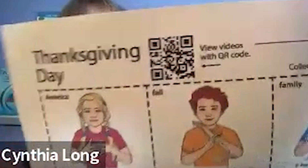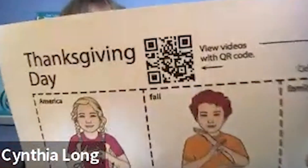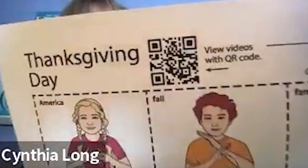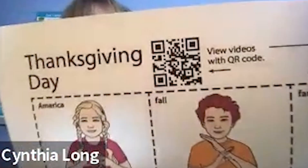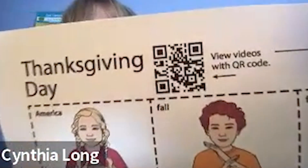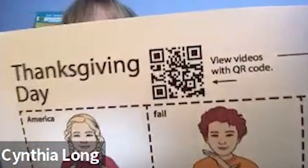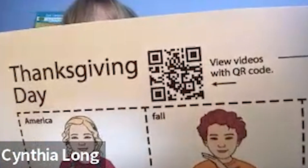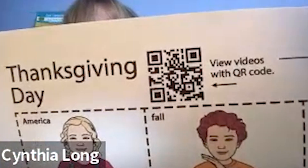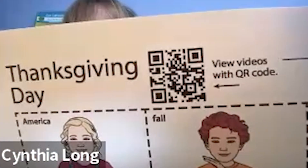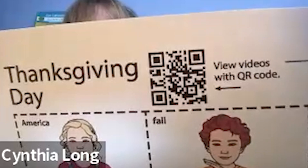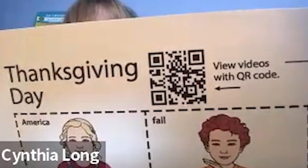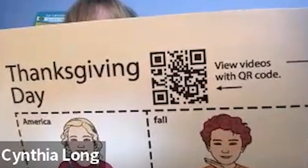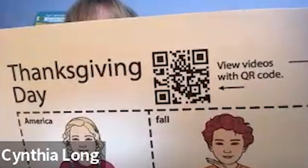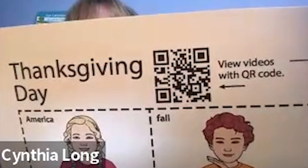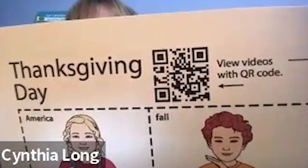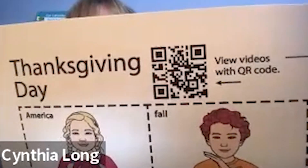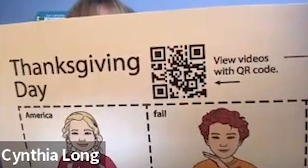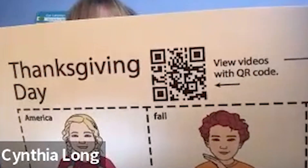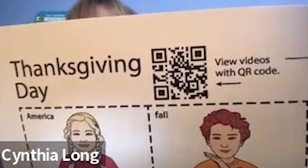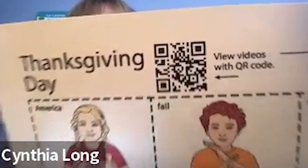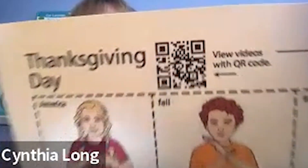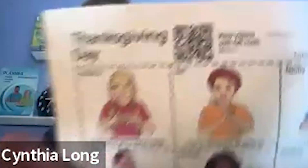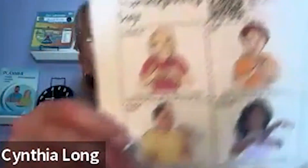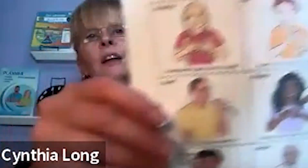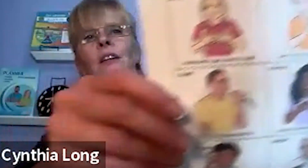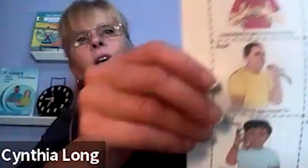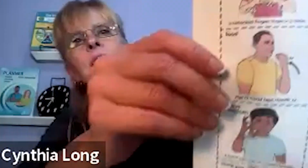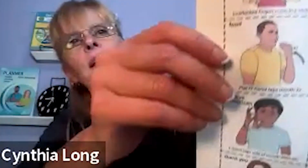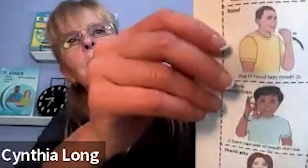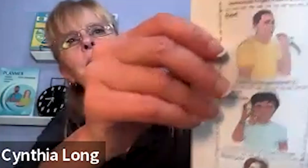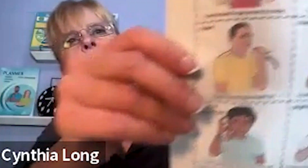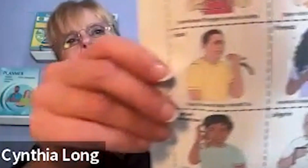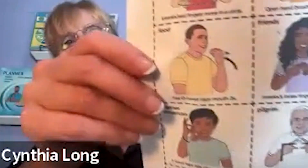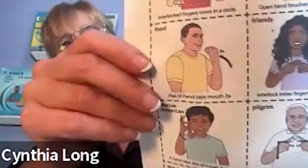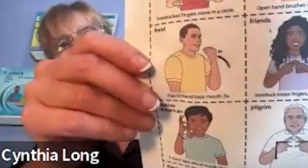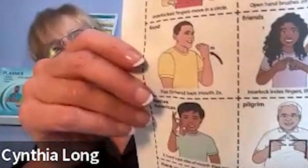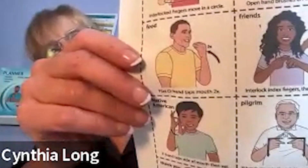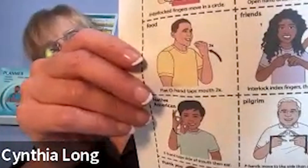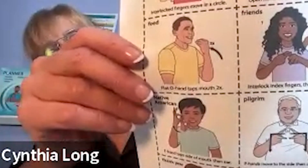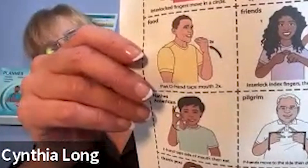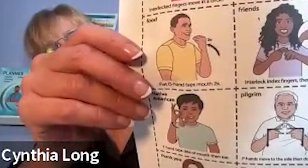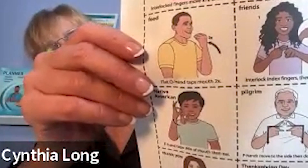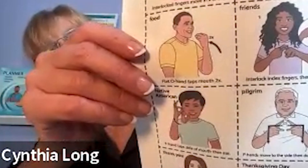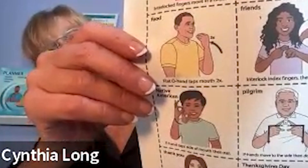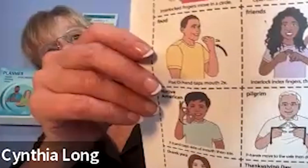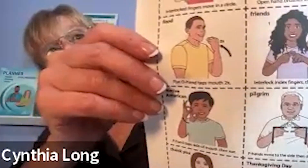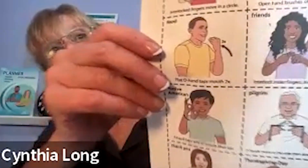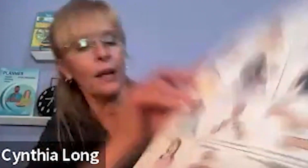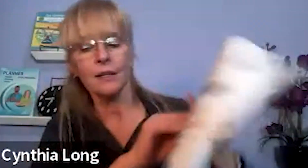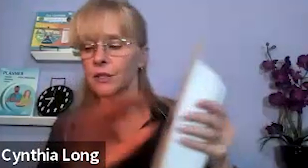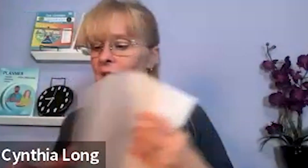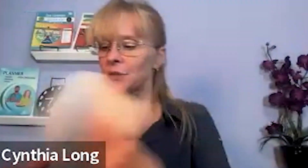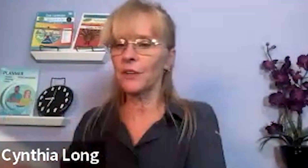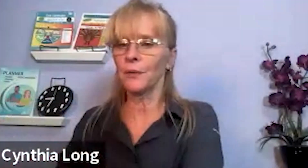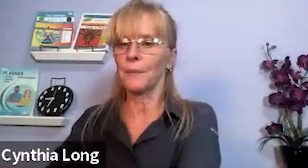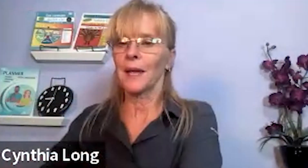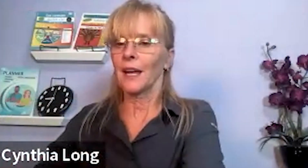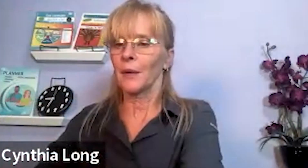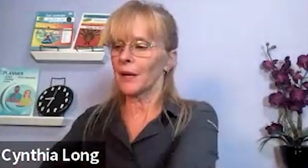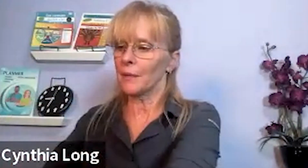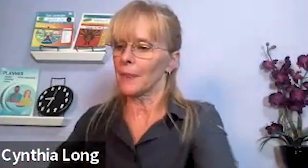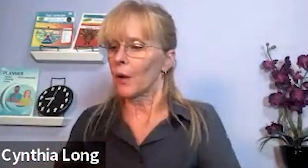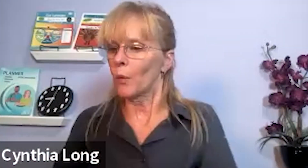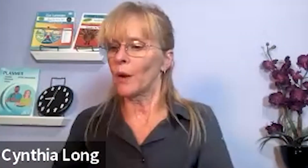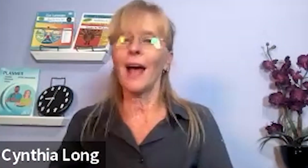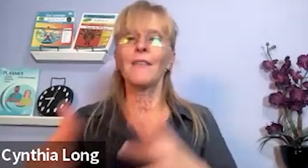me get you first. Take a picture of that. Okay, and y'all can take a picture of the QR code. Okay, so let's review.